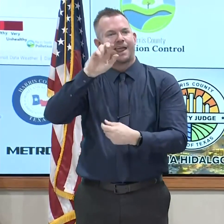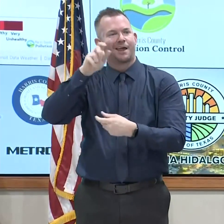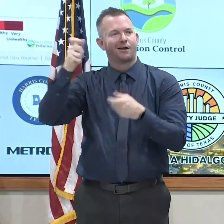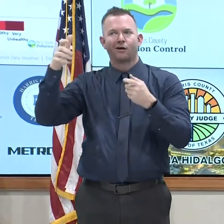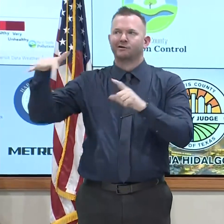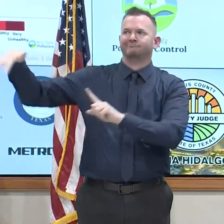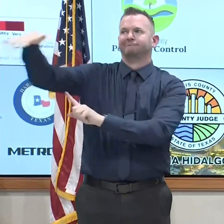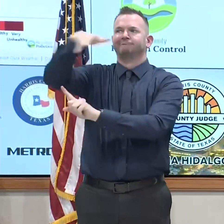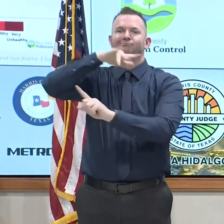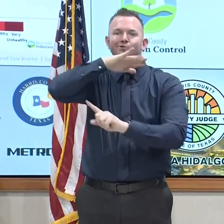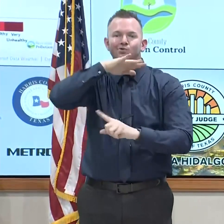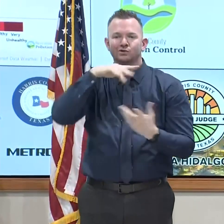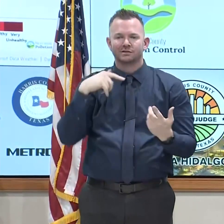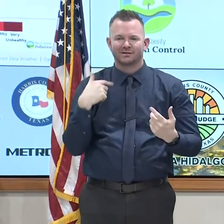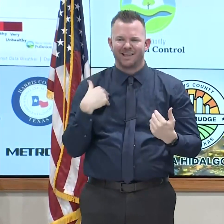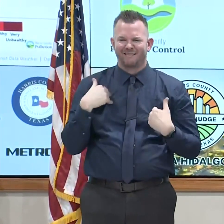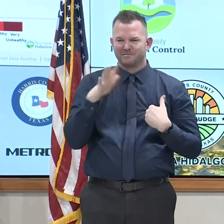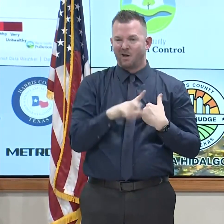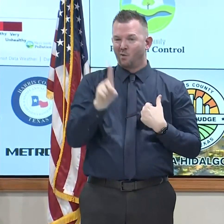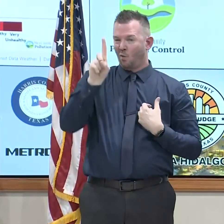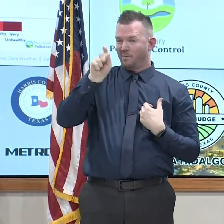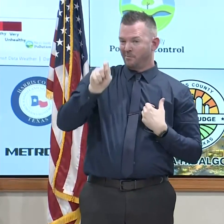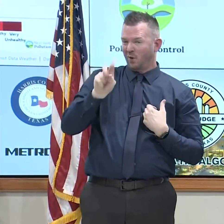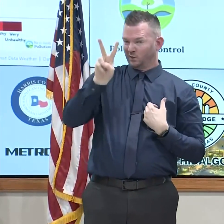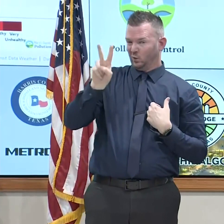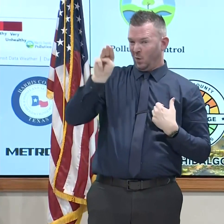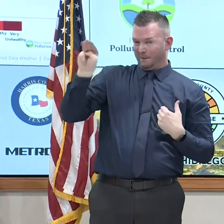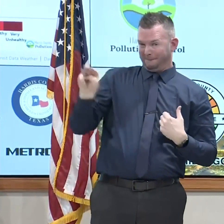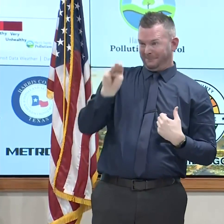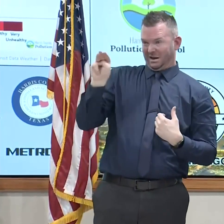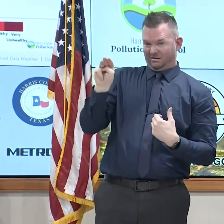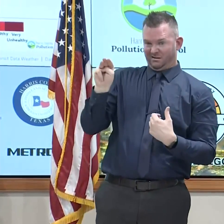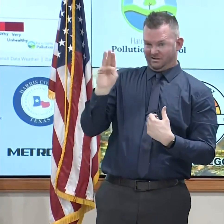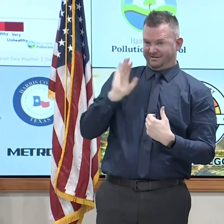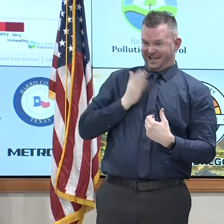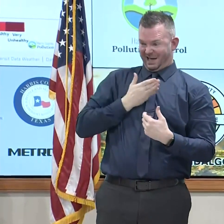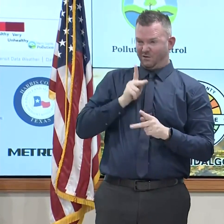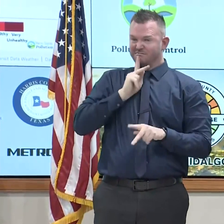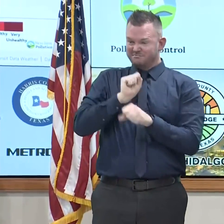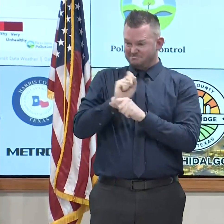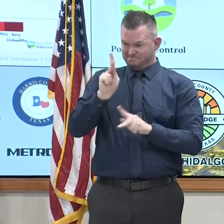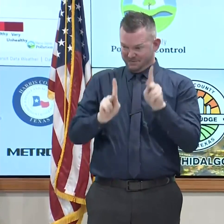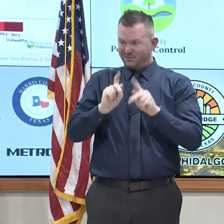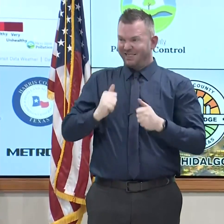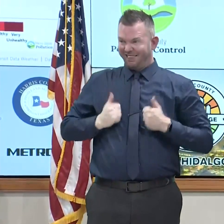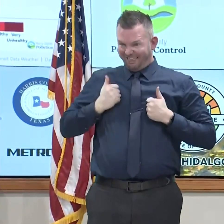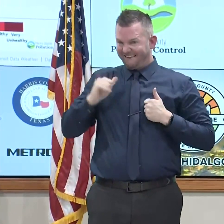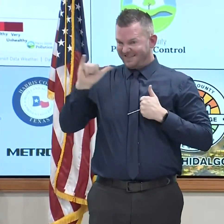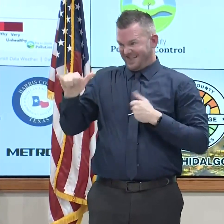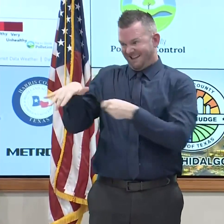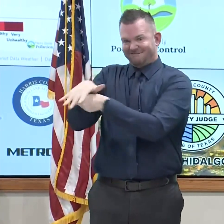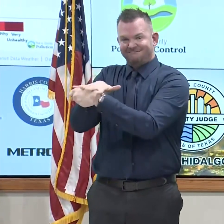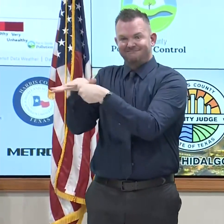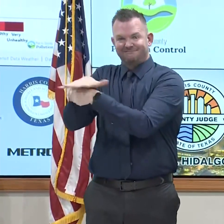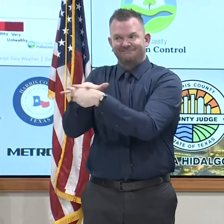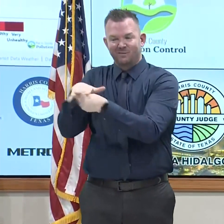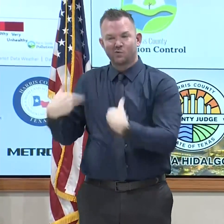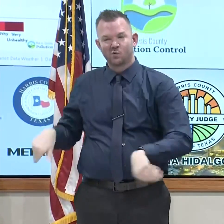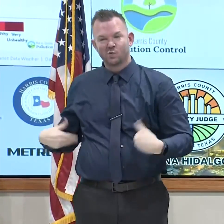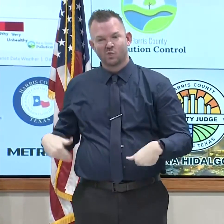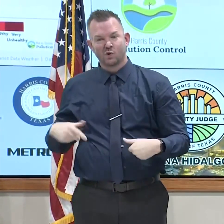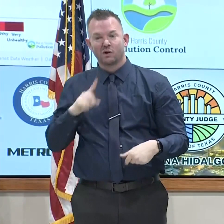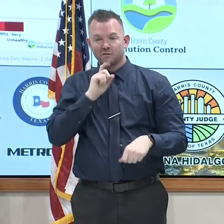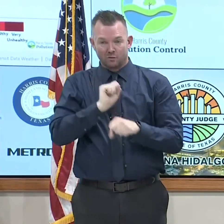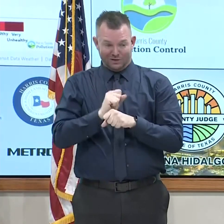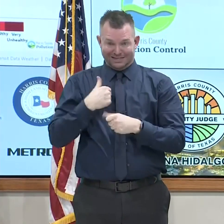residents, with roughly 1.2 million of them living in the unincorporated area of the county. Harris County is the hub of industrial activity with